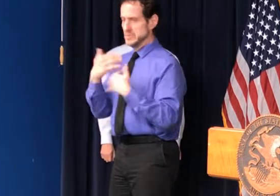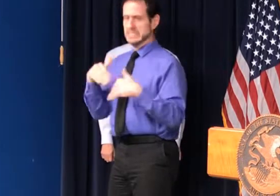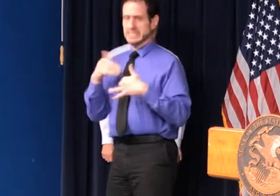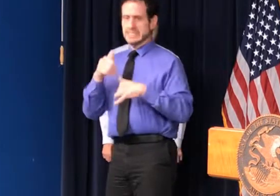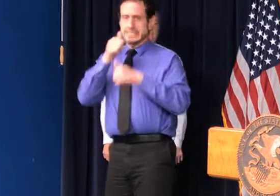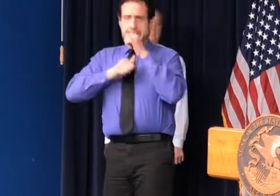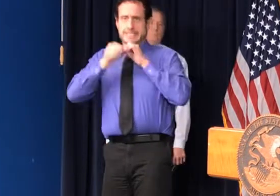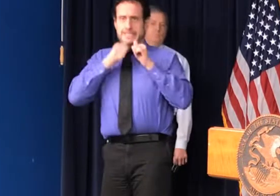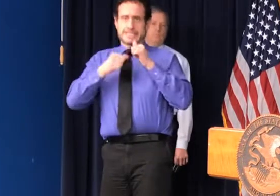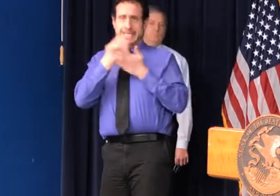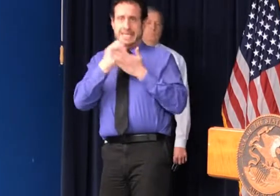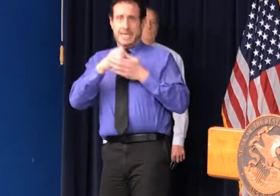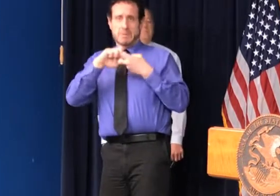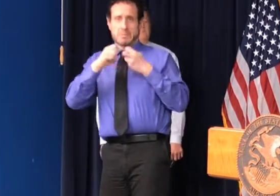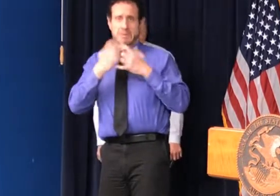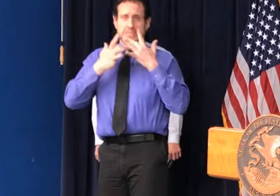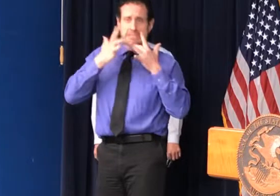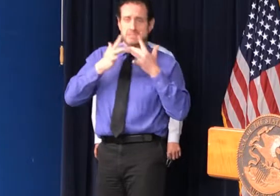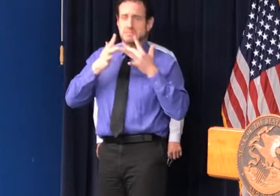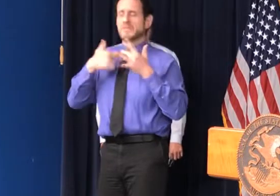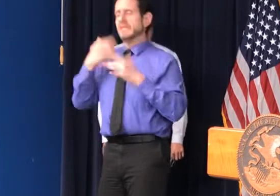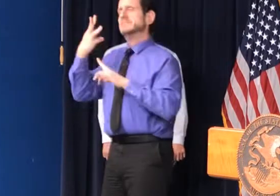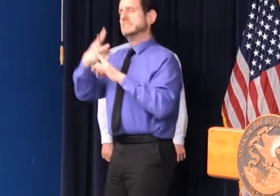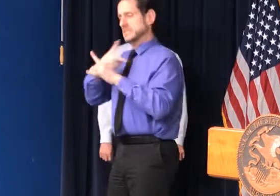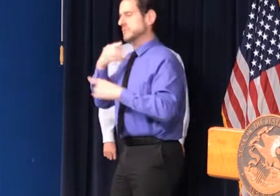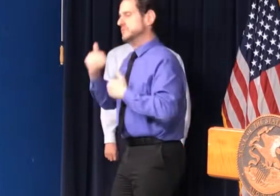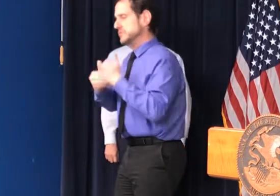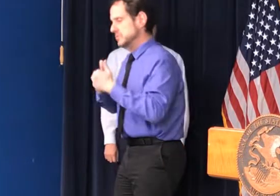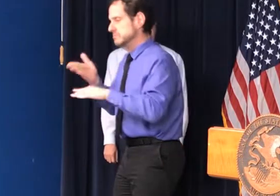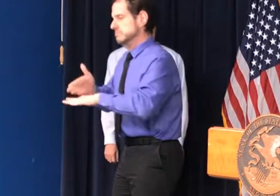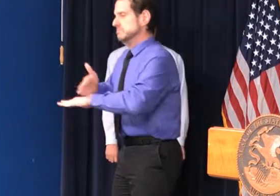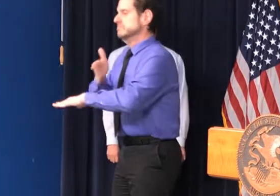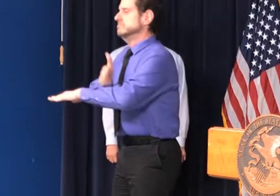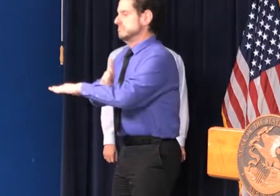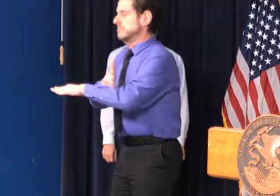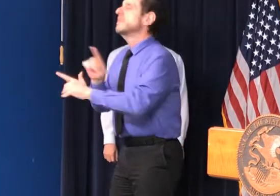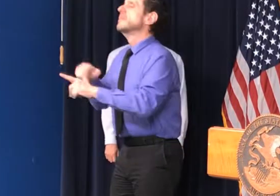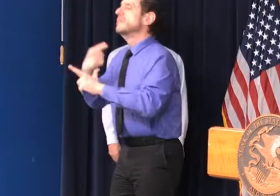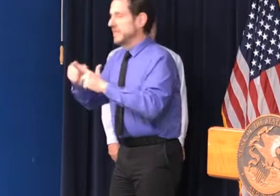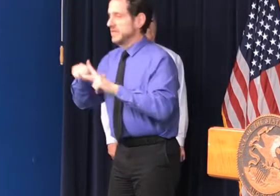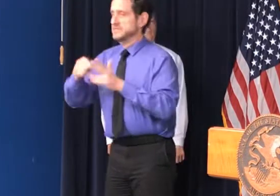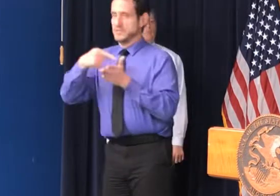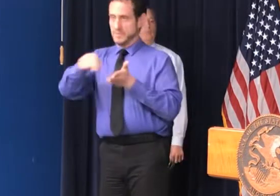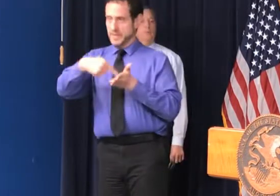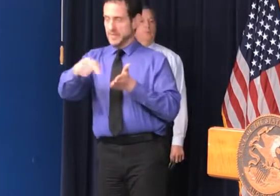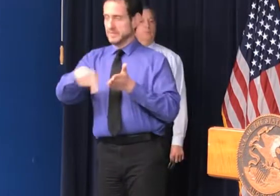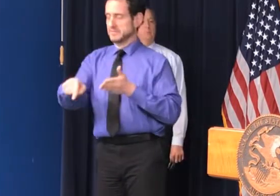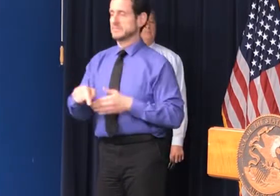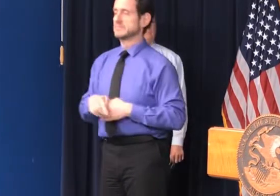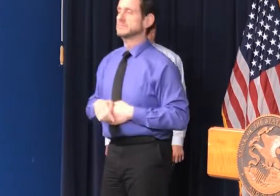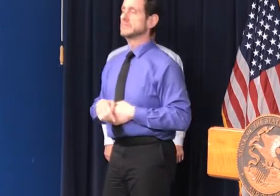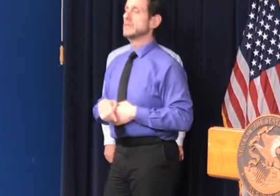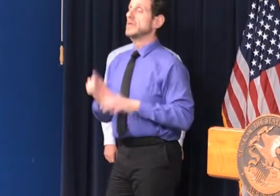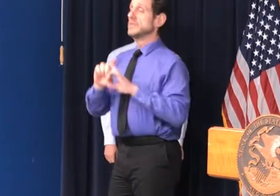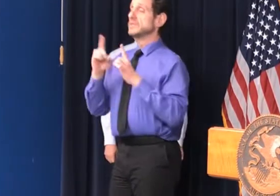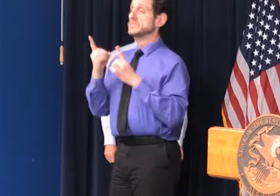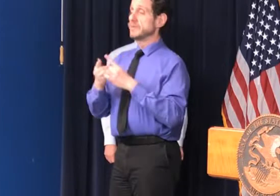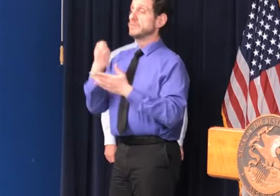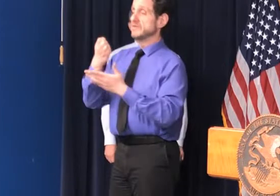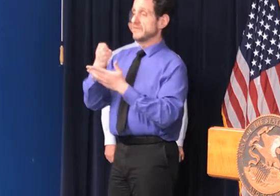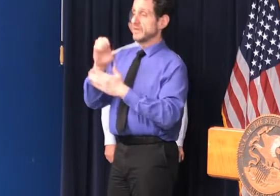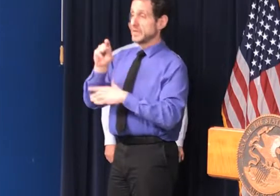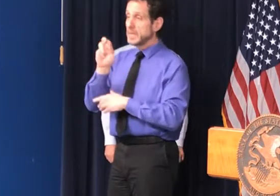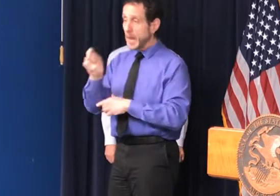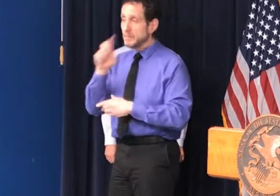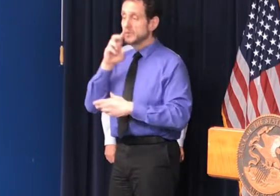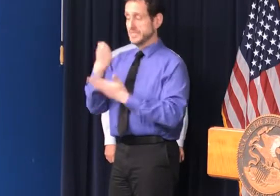economic impact of COVID-19. DCEO, the Department of Commerce and Economic Opportunity, in partnership with